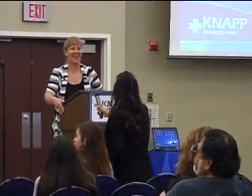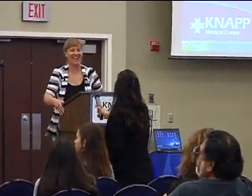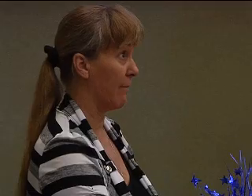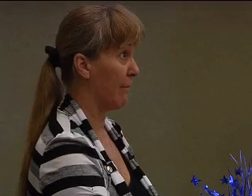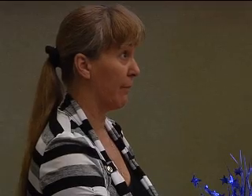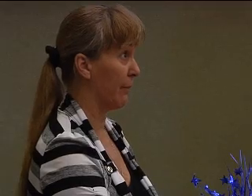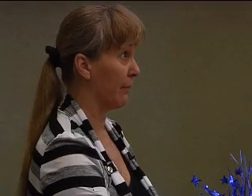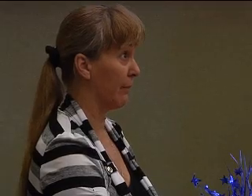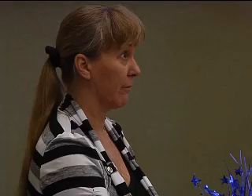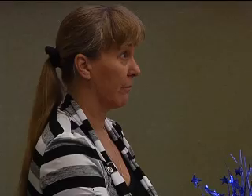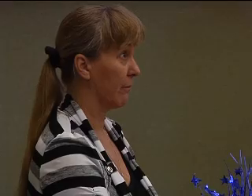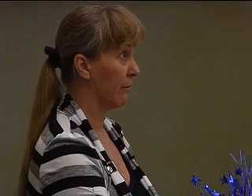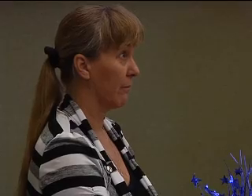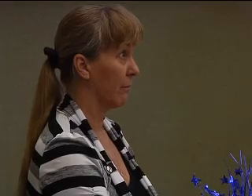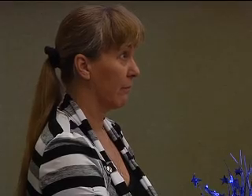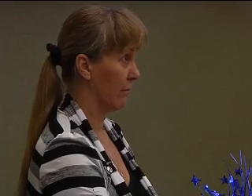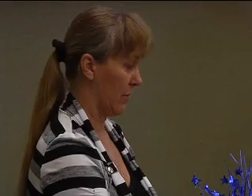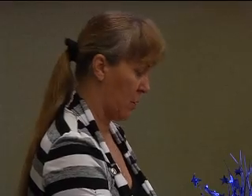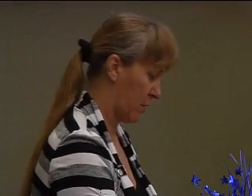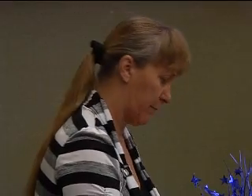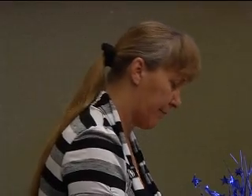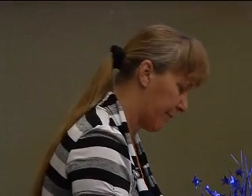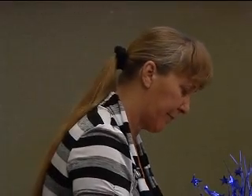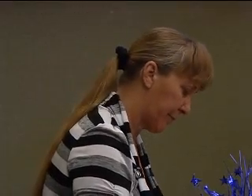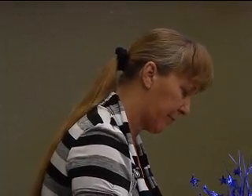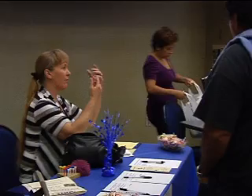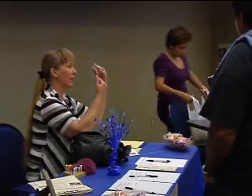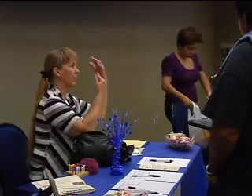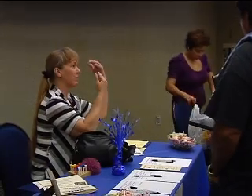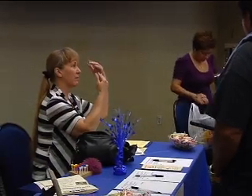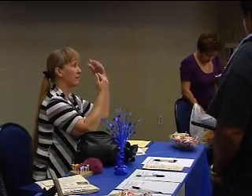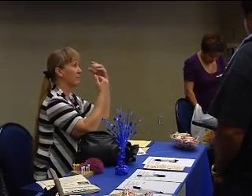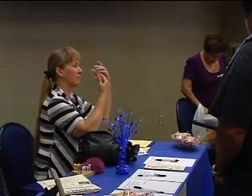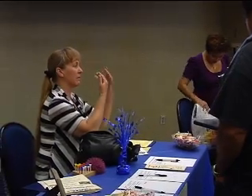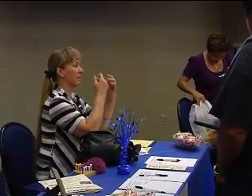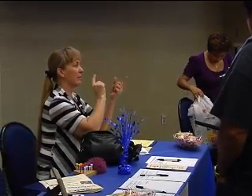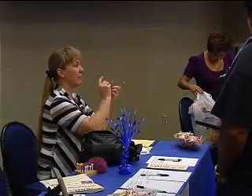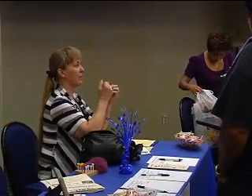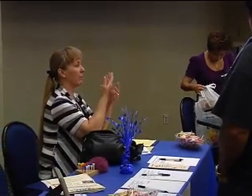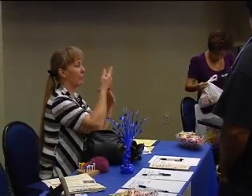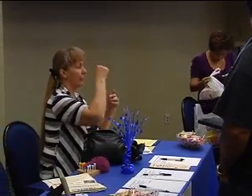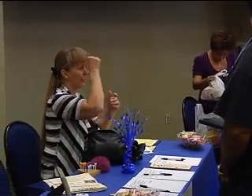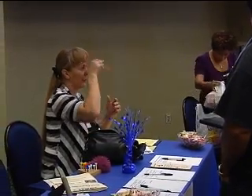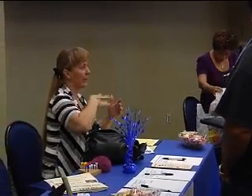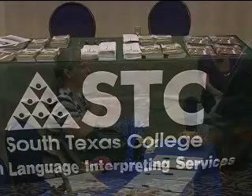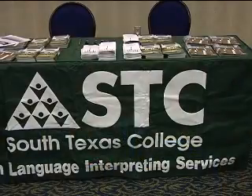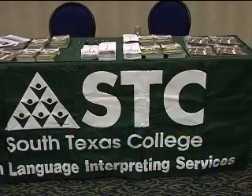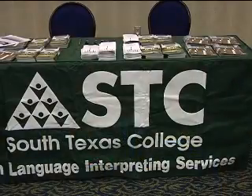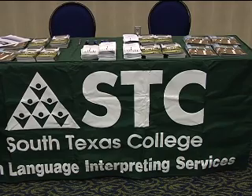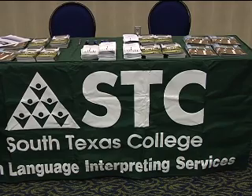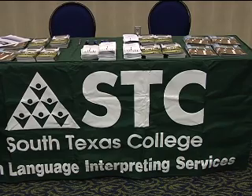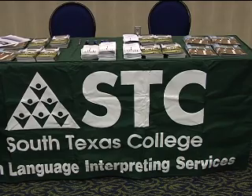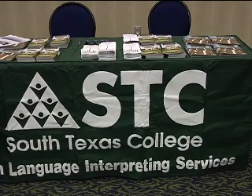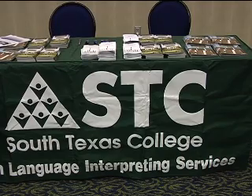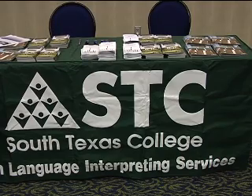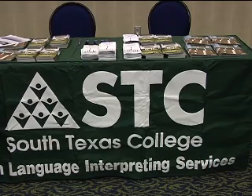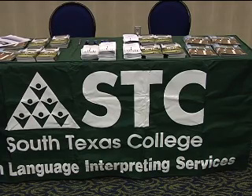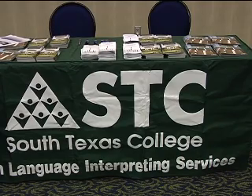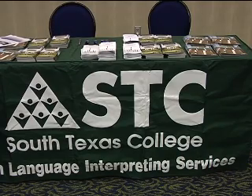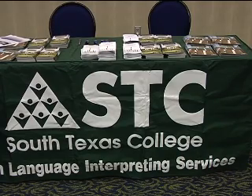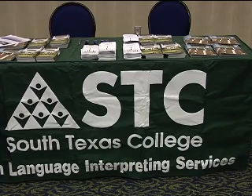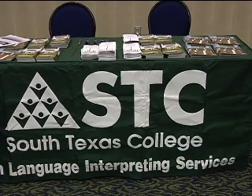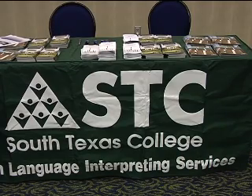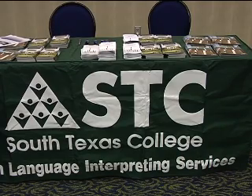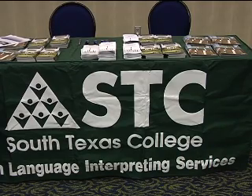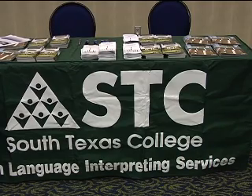she understands the struggles deaf children face in the classroom every day and hopes that will change. Luckily,